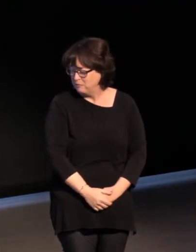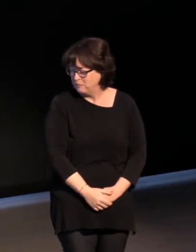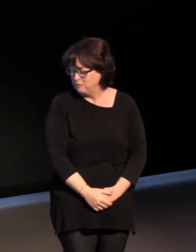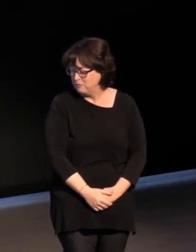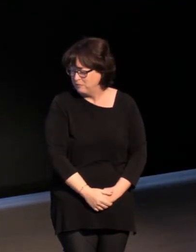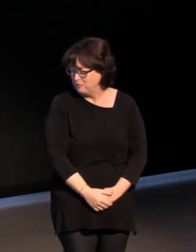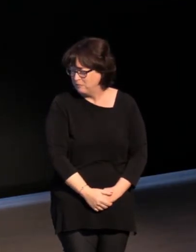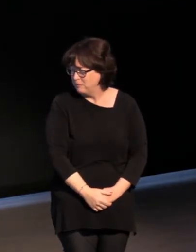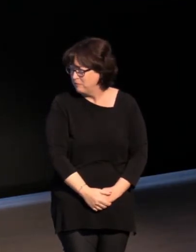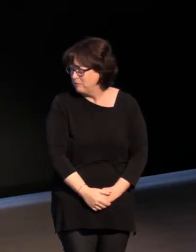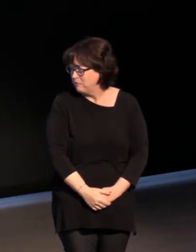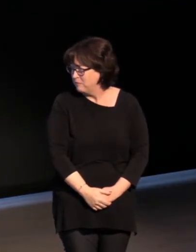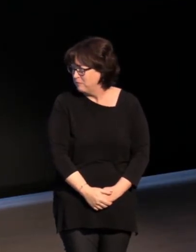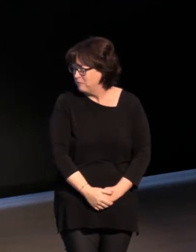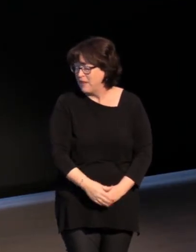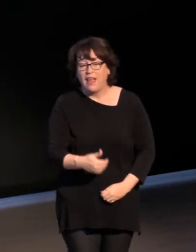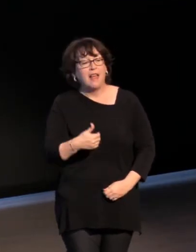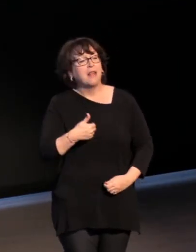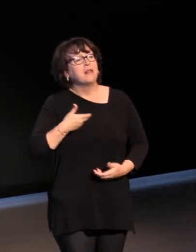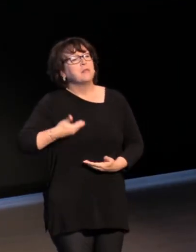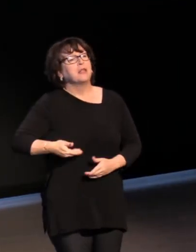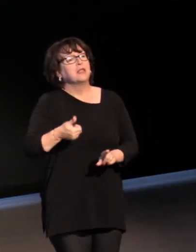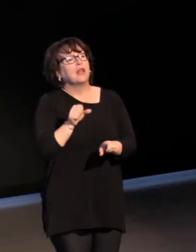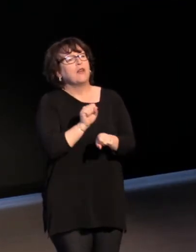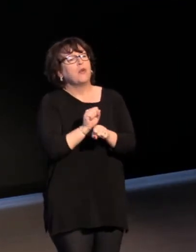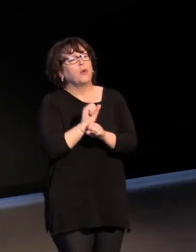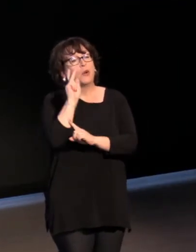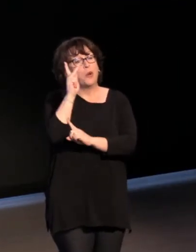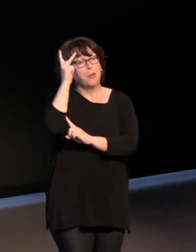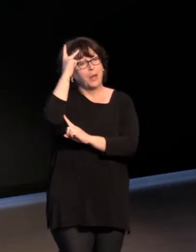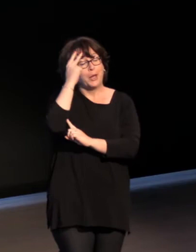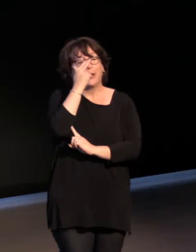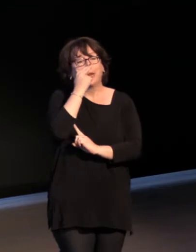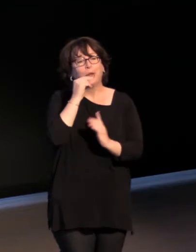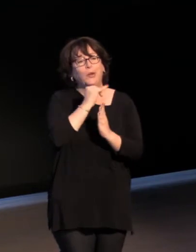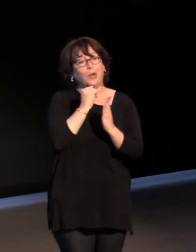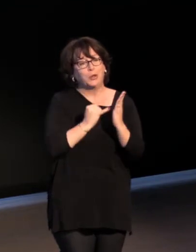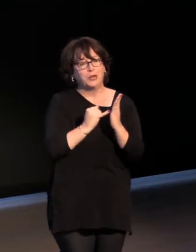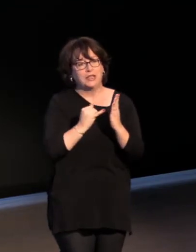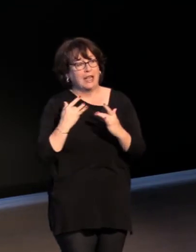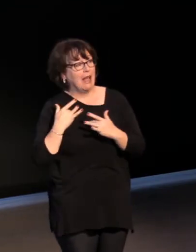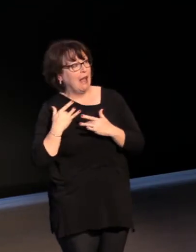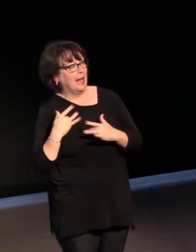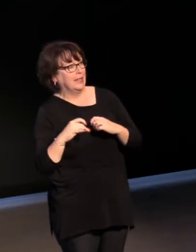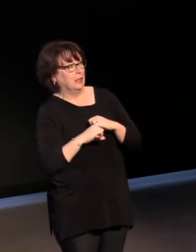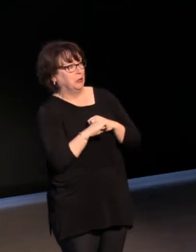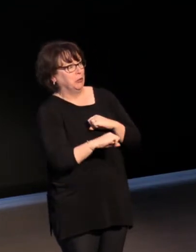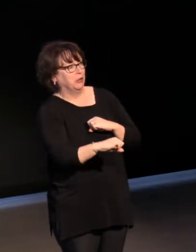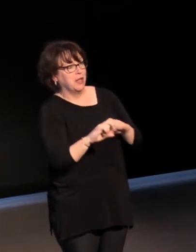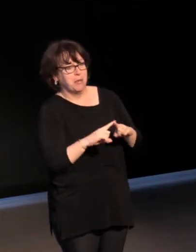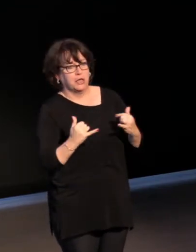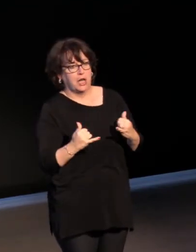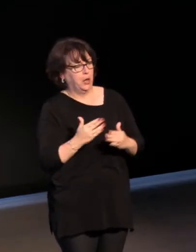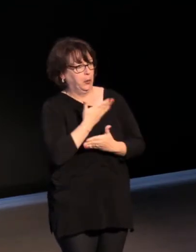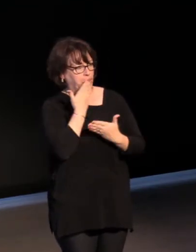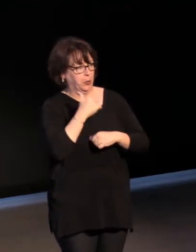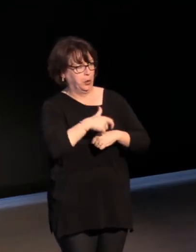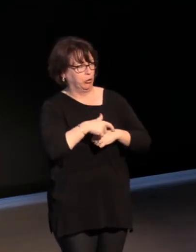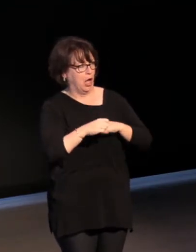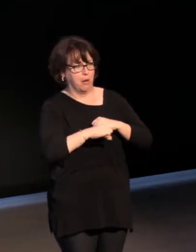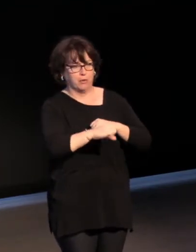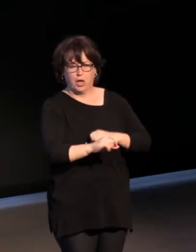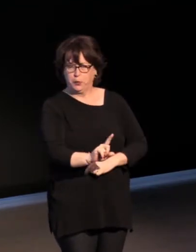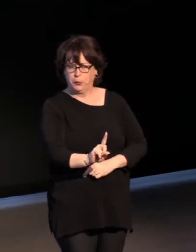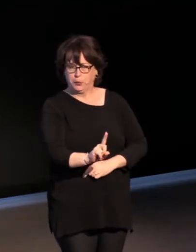So I'm a political cartoonist. I usually tend to exaggerate, but today there is no scope for